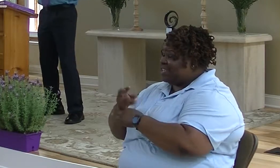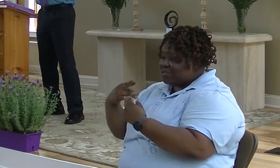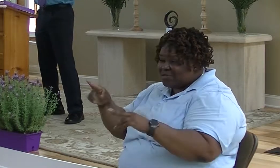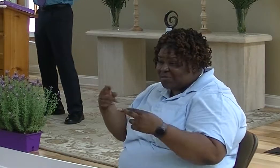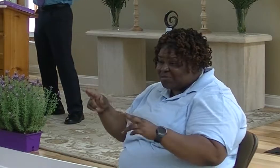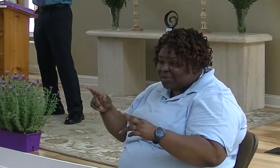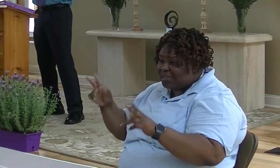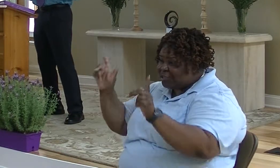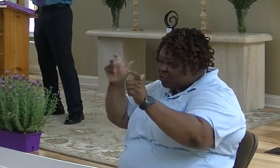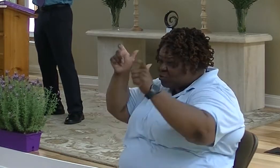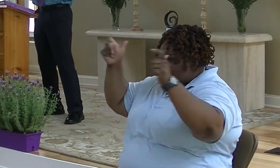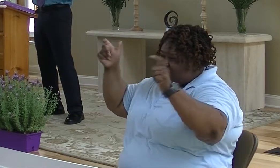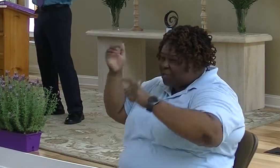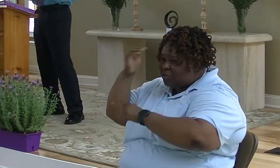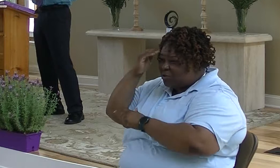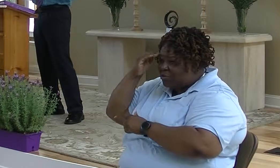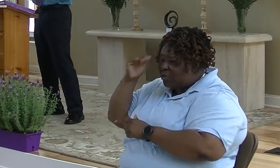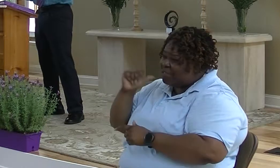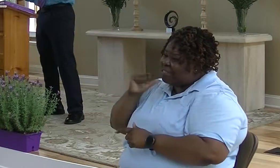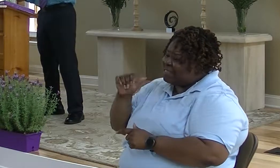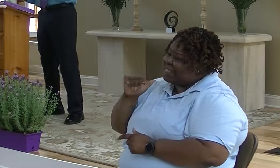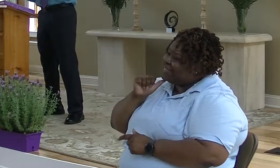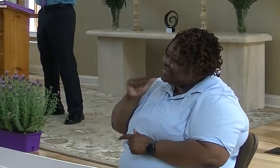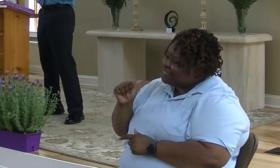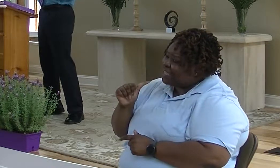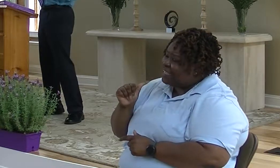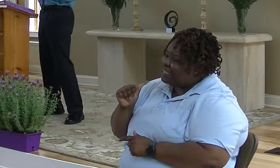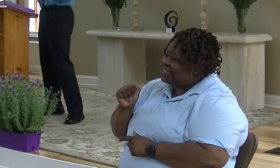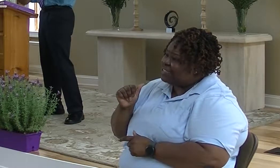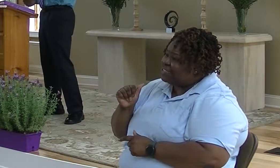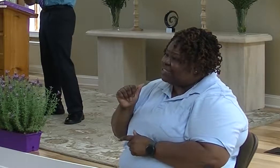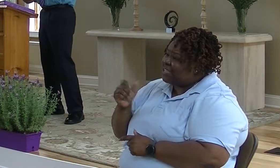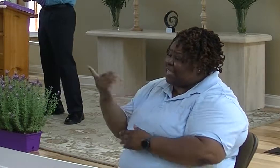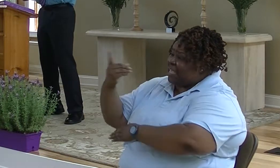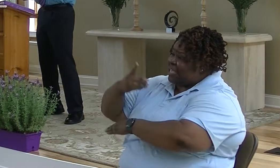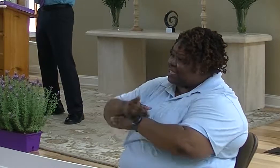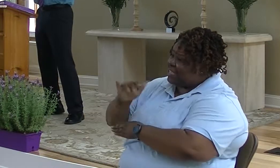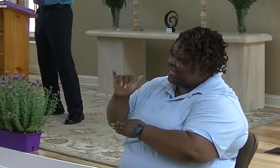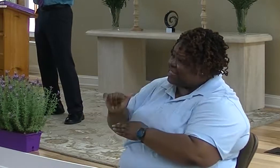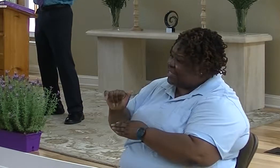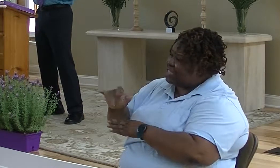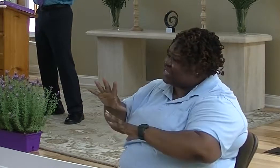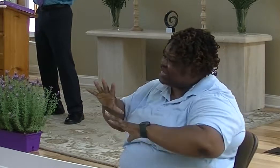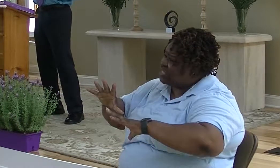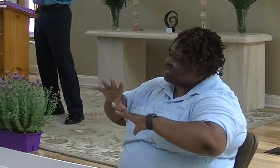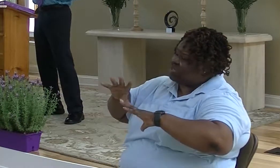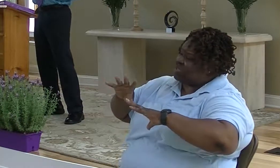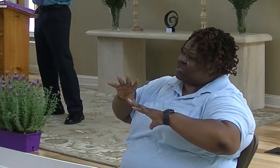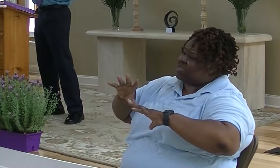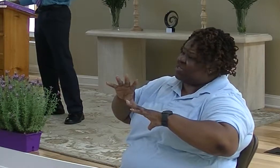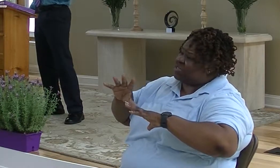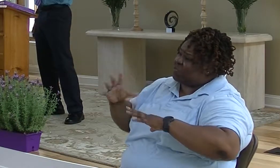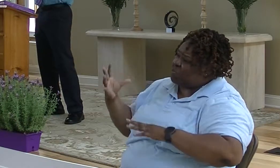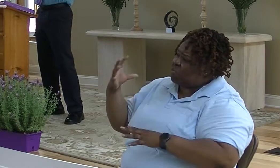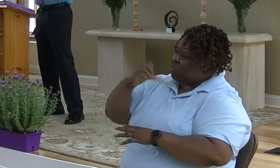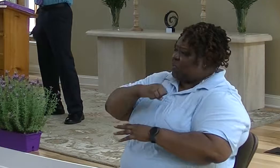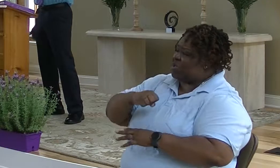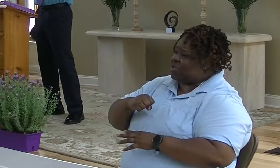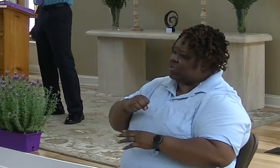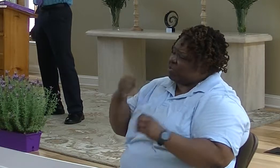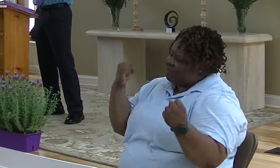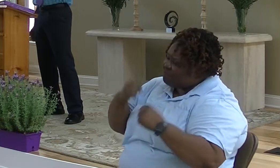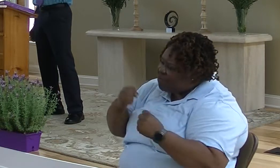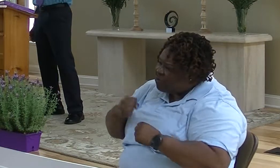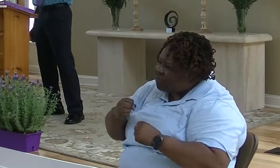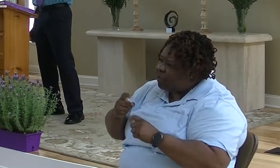realize that independence isn't something that needs to be won or earned or fought for? It